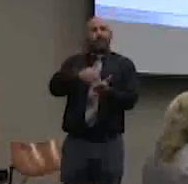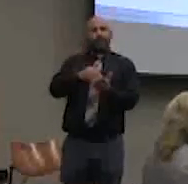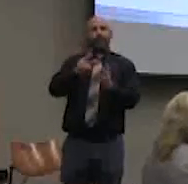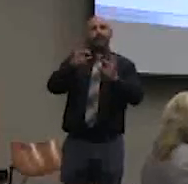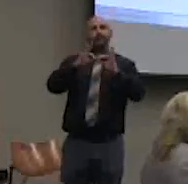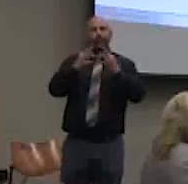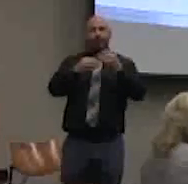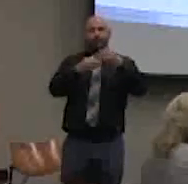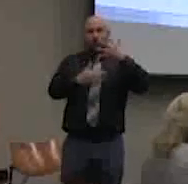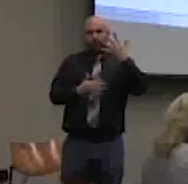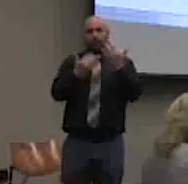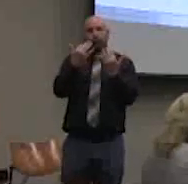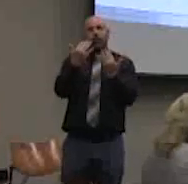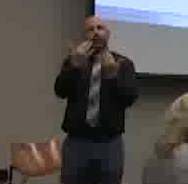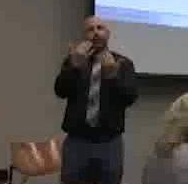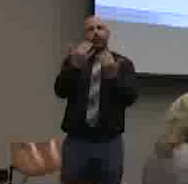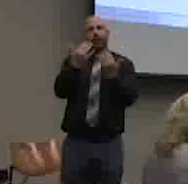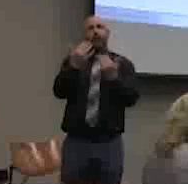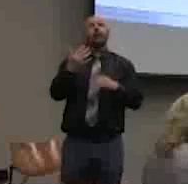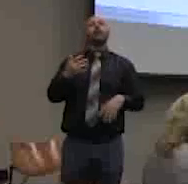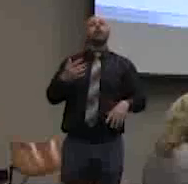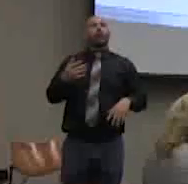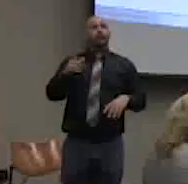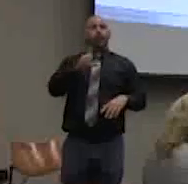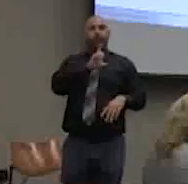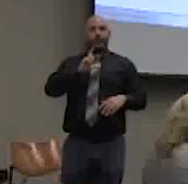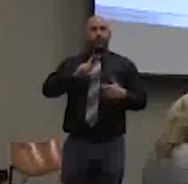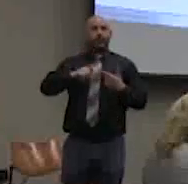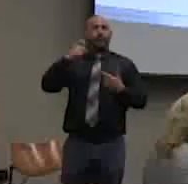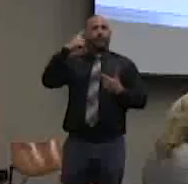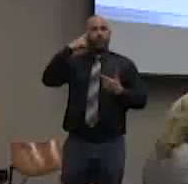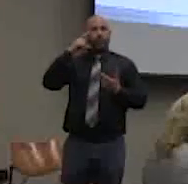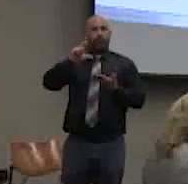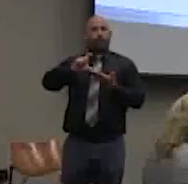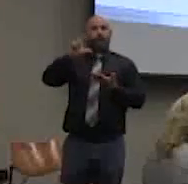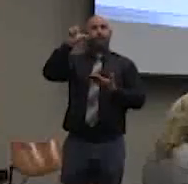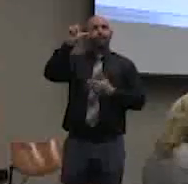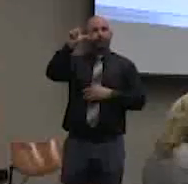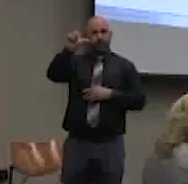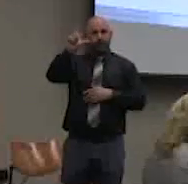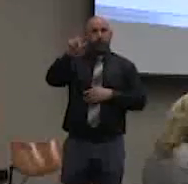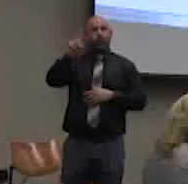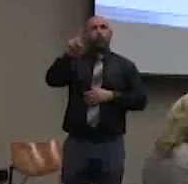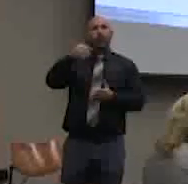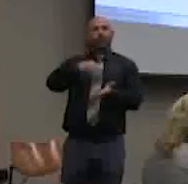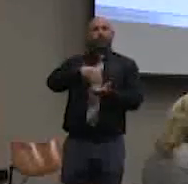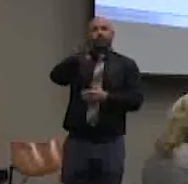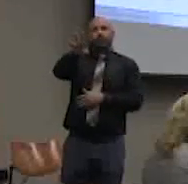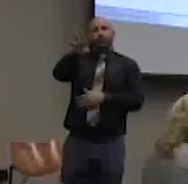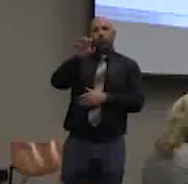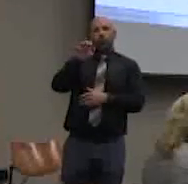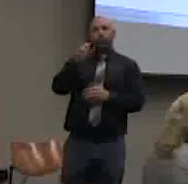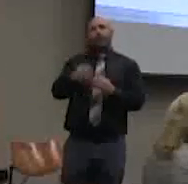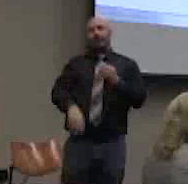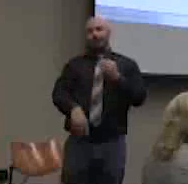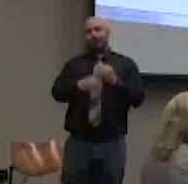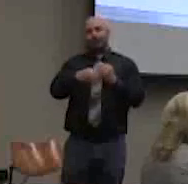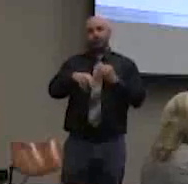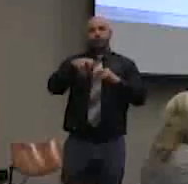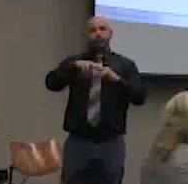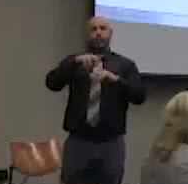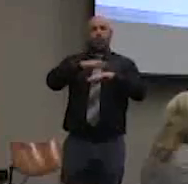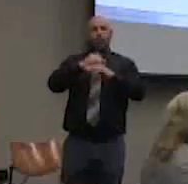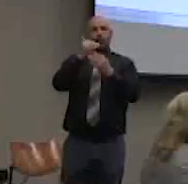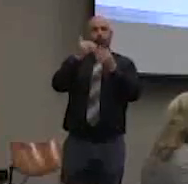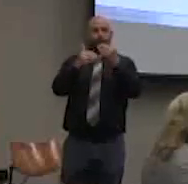session. The legislature and the governor funded roughly 1,400 additional seats for children on that wait list,